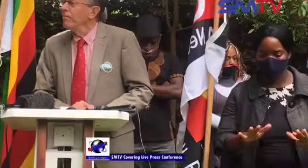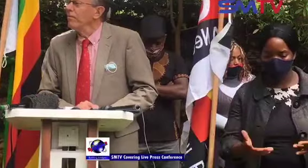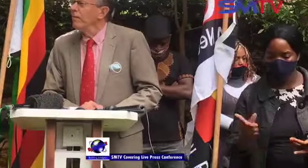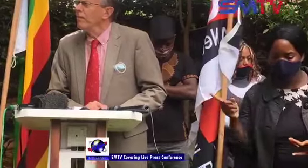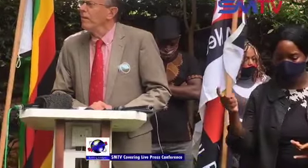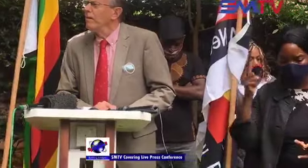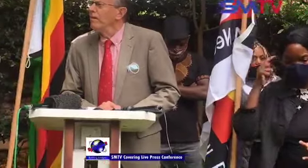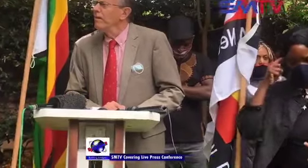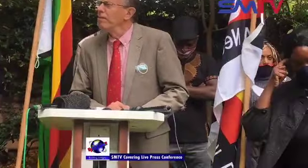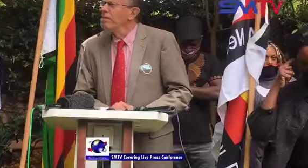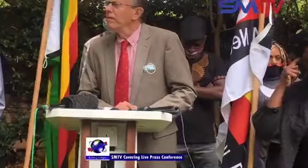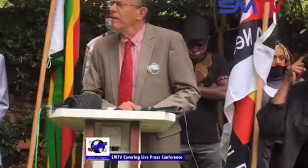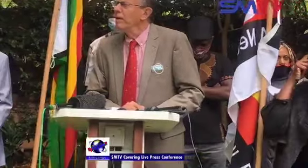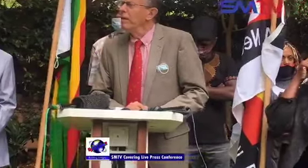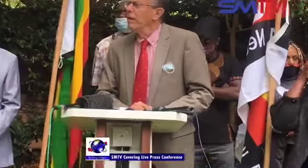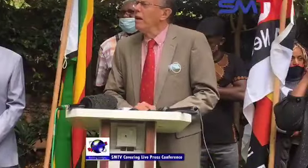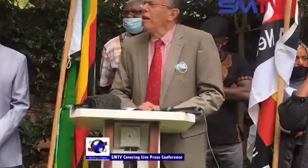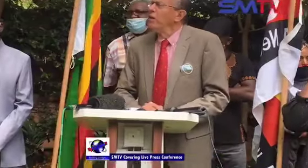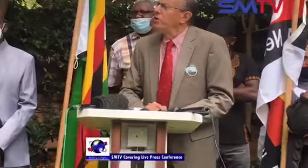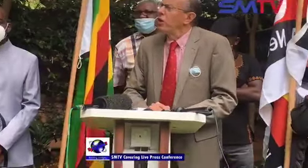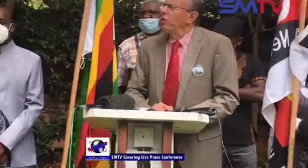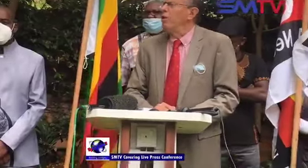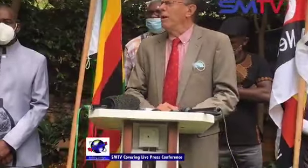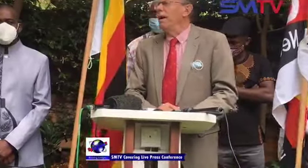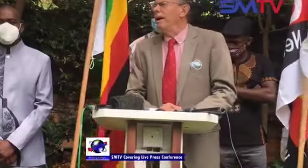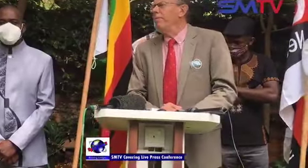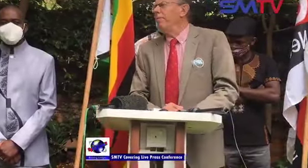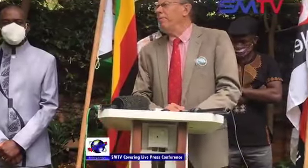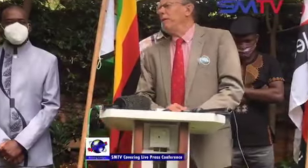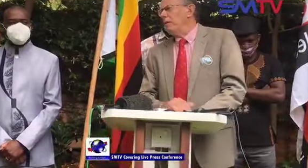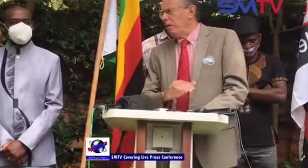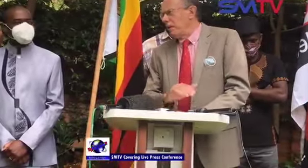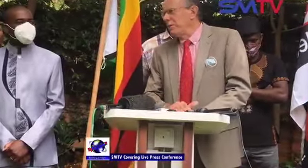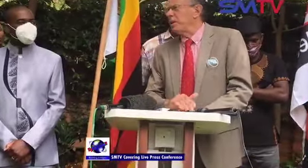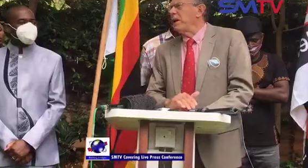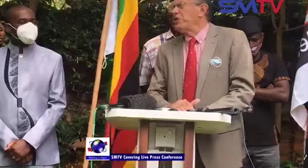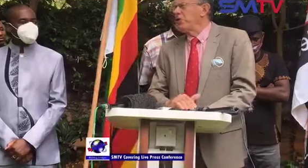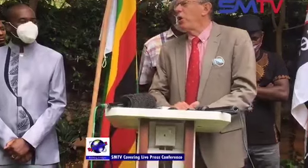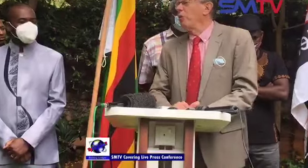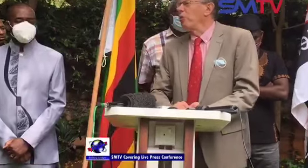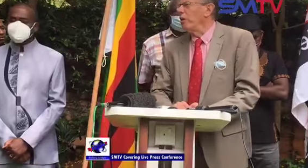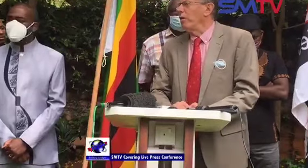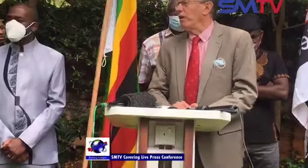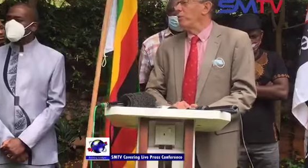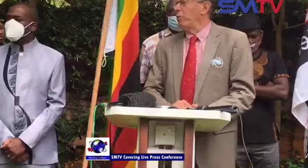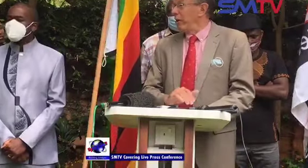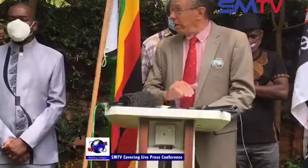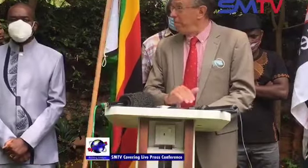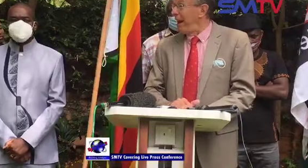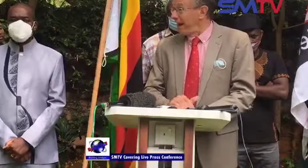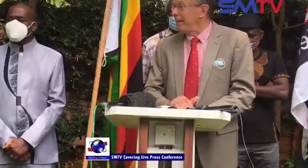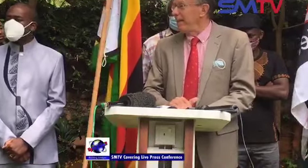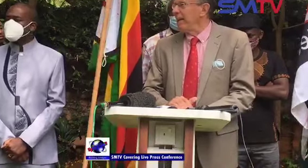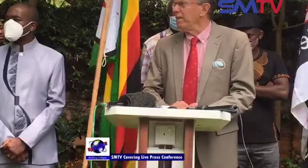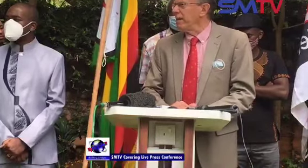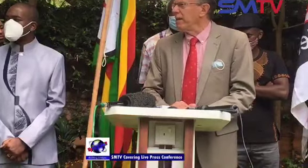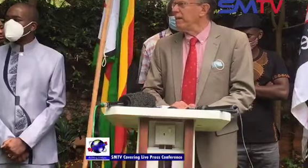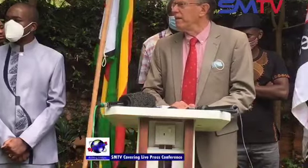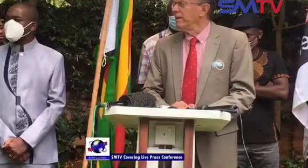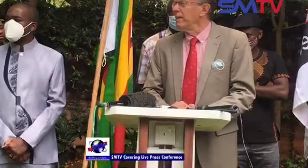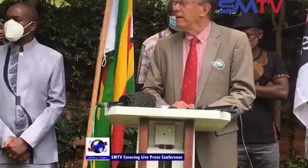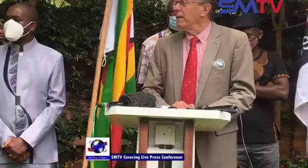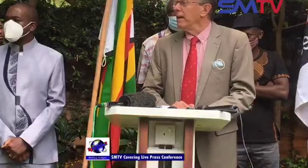being going to do? So, these accounts show that we were in the black at the end of the